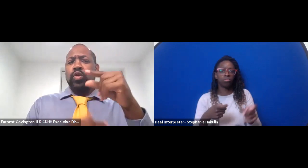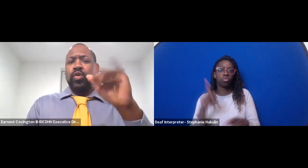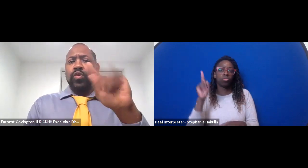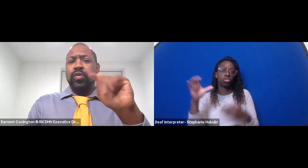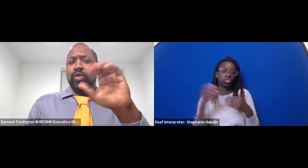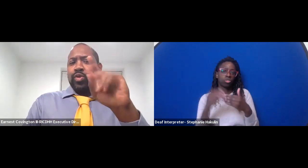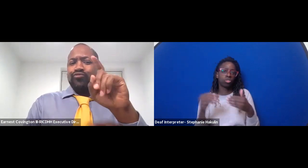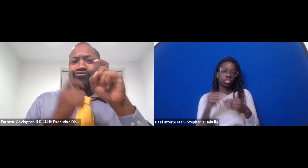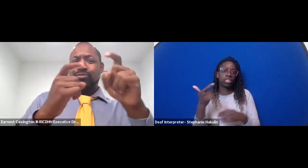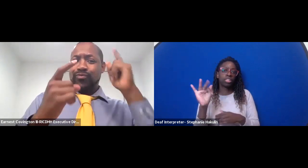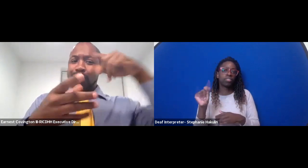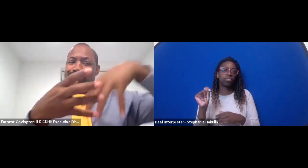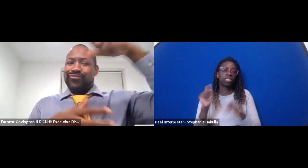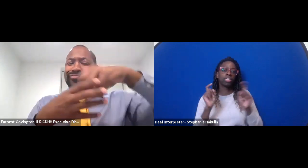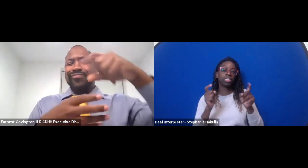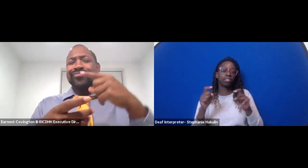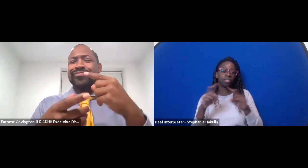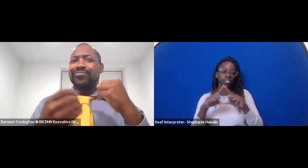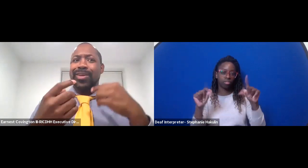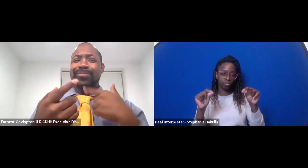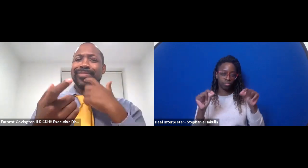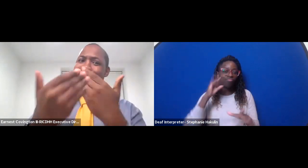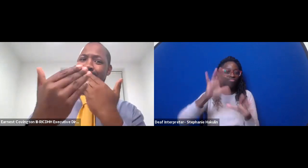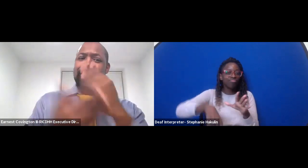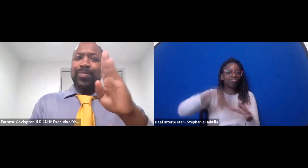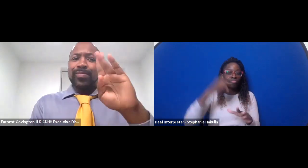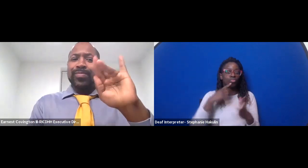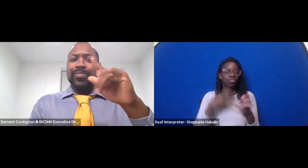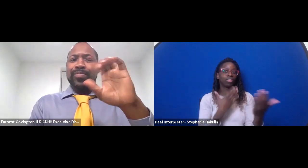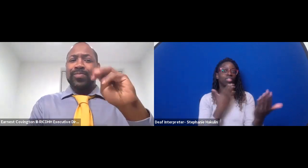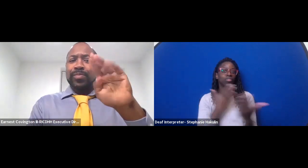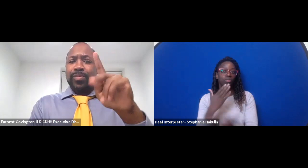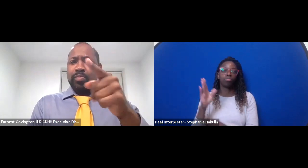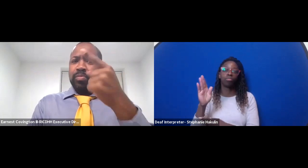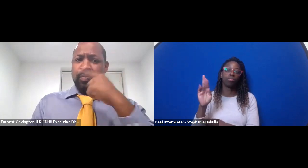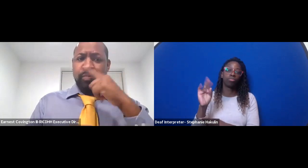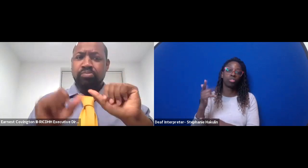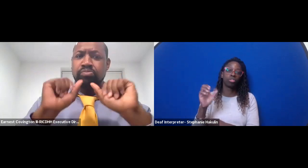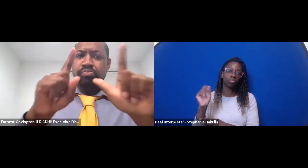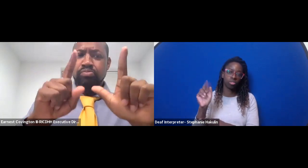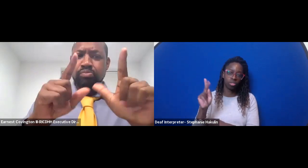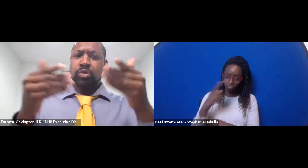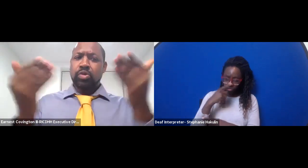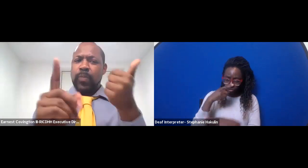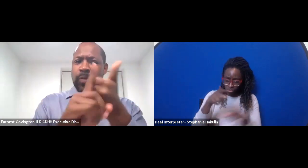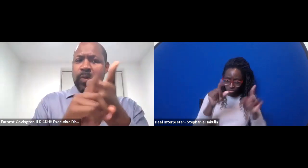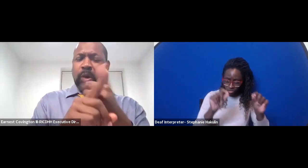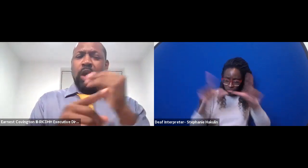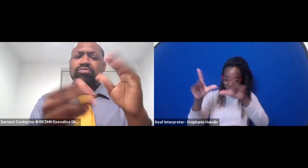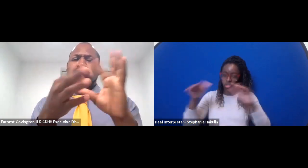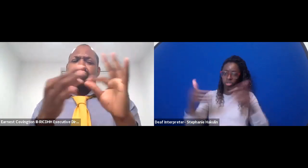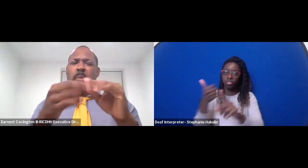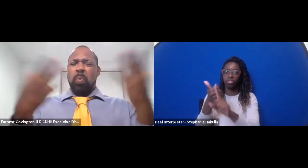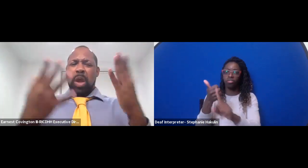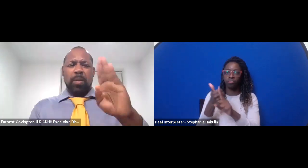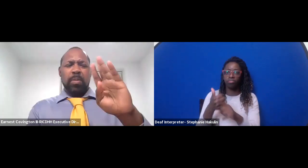They contributed $100 toward our raffle, which is happening tonight. So we'd like to thank Bridgemark, and if